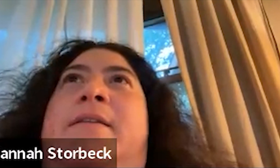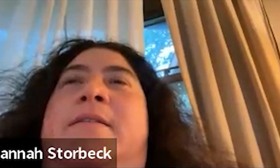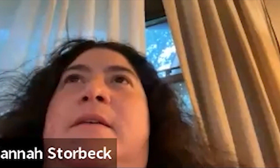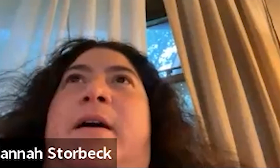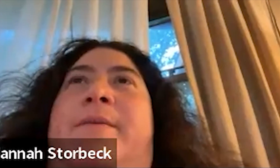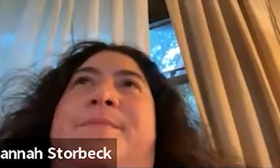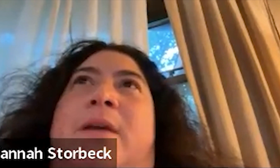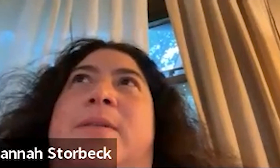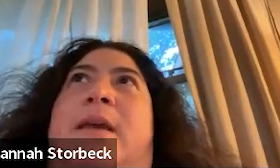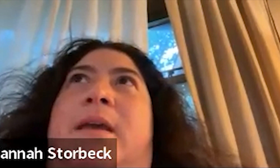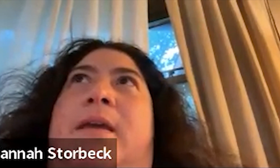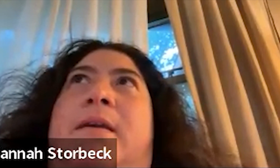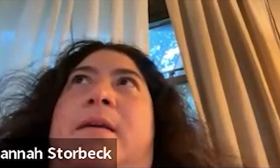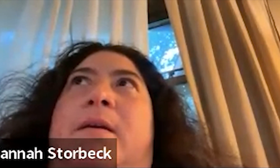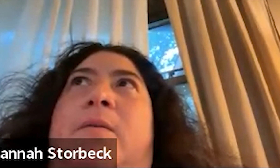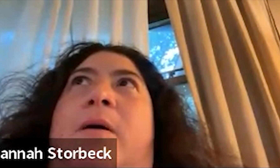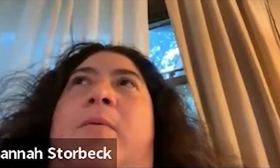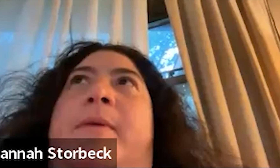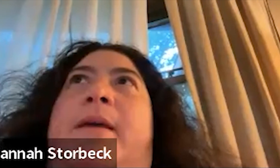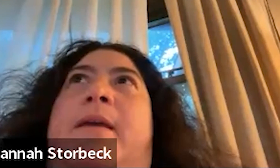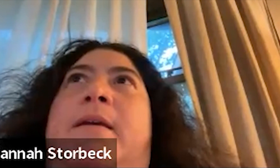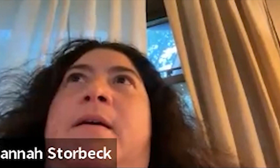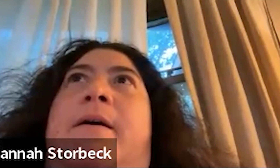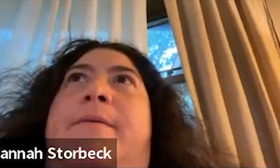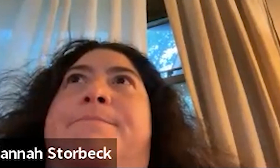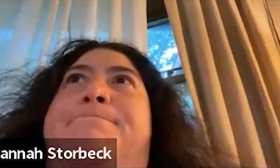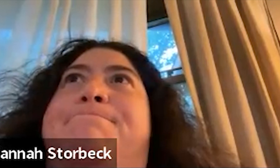and I would say probably